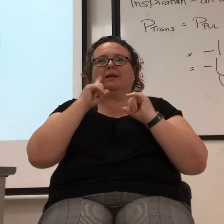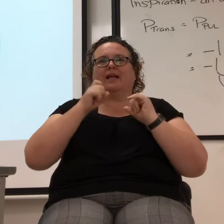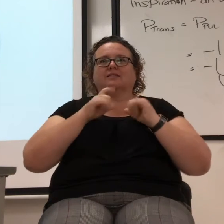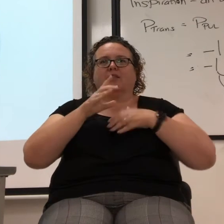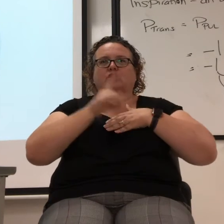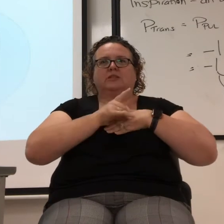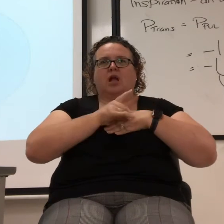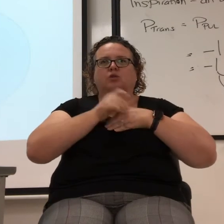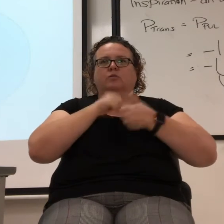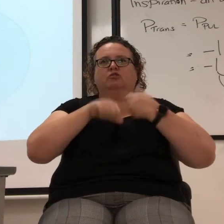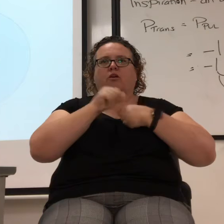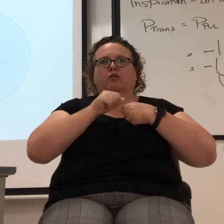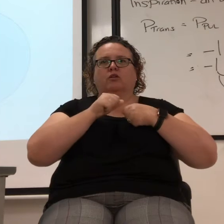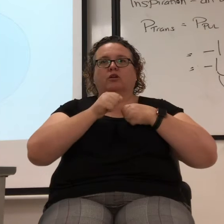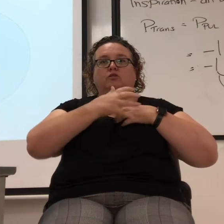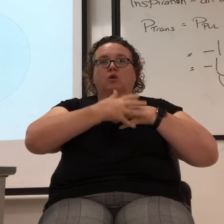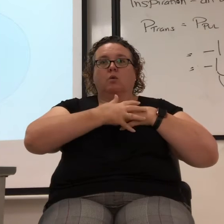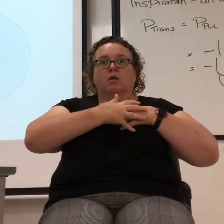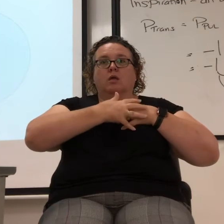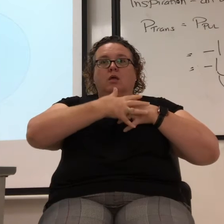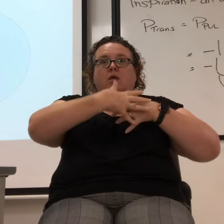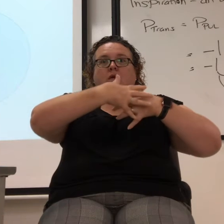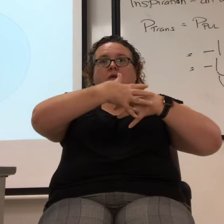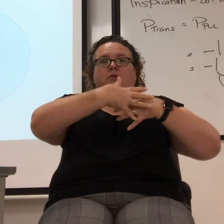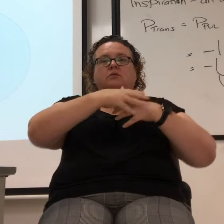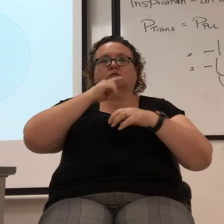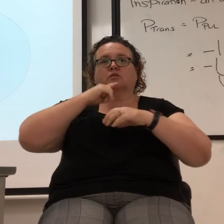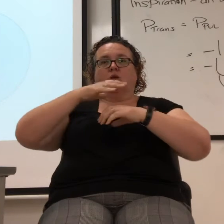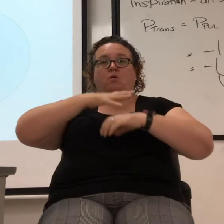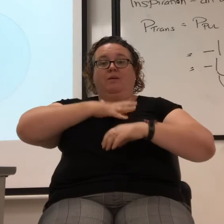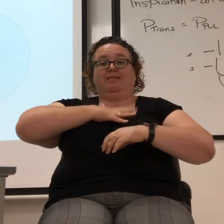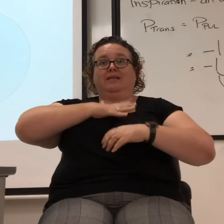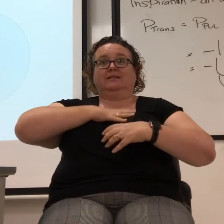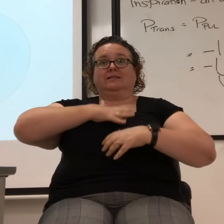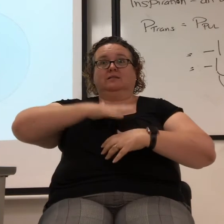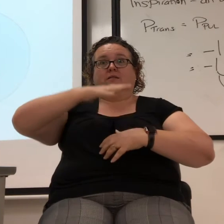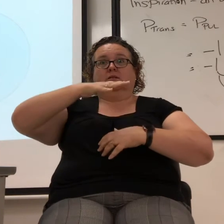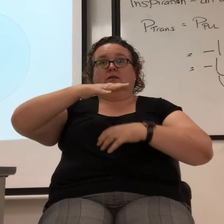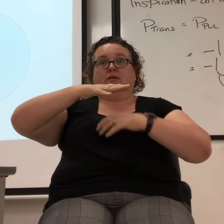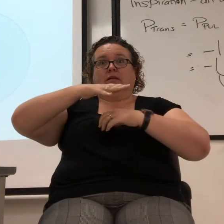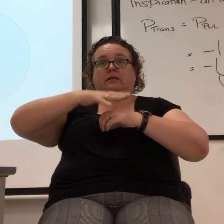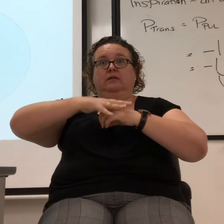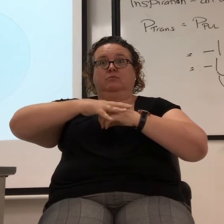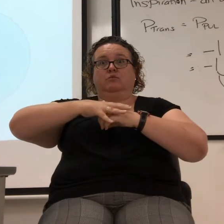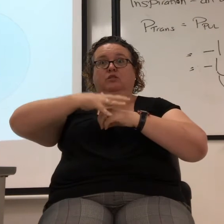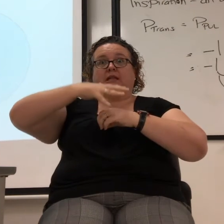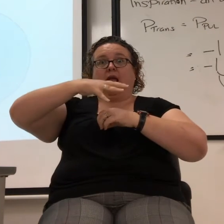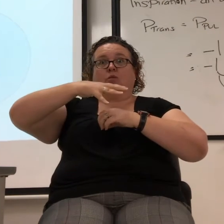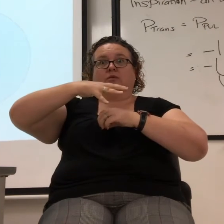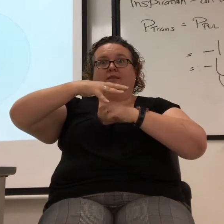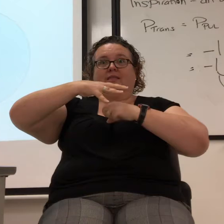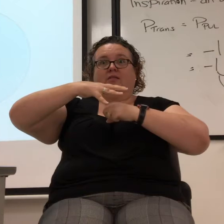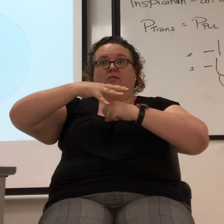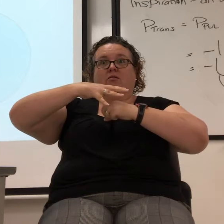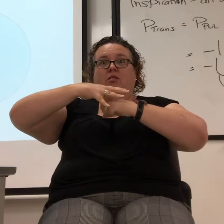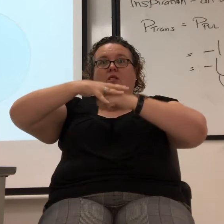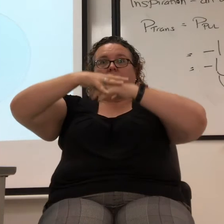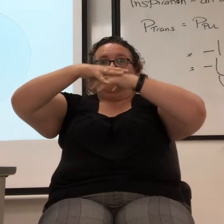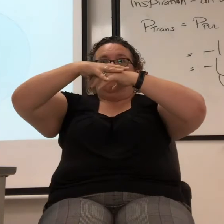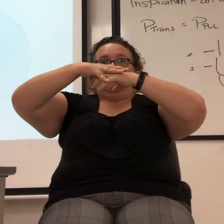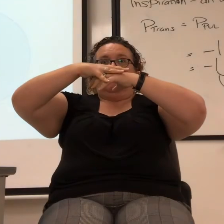each other. Okay, so when you make the space bigger, the intrapulmonary